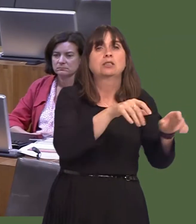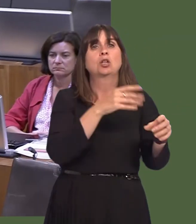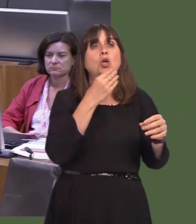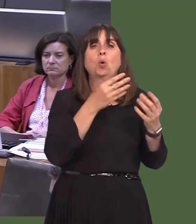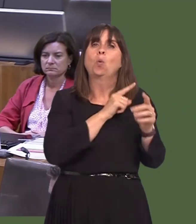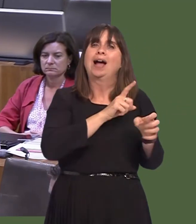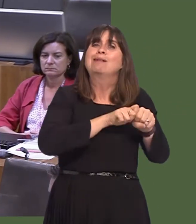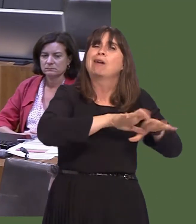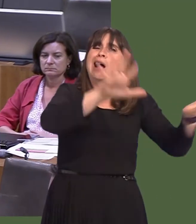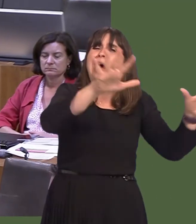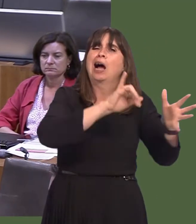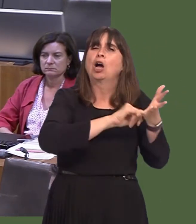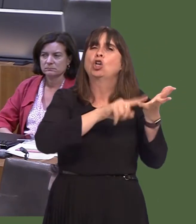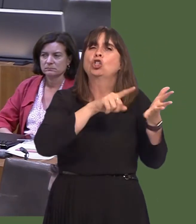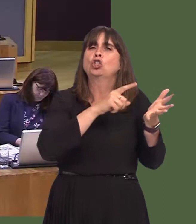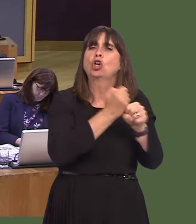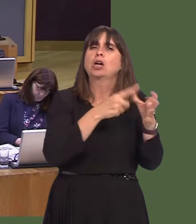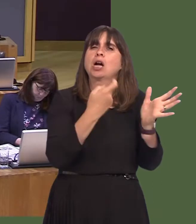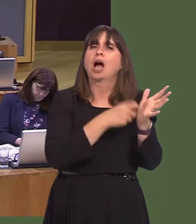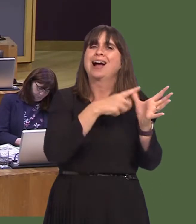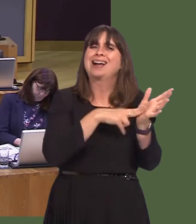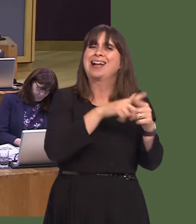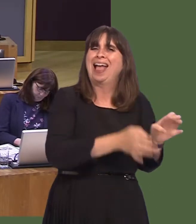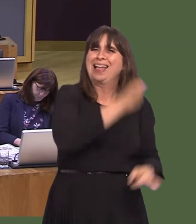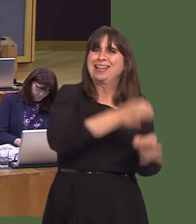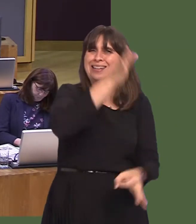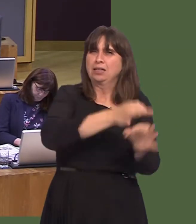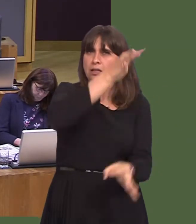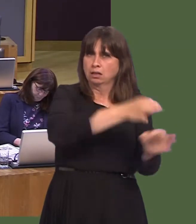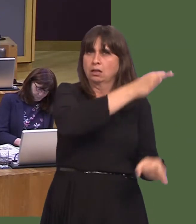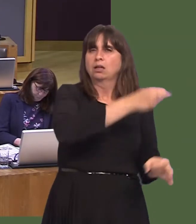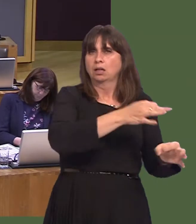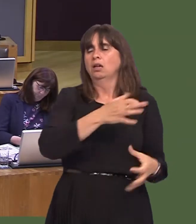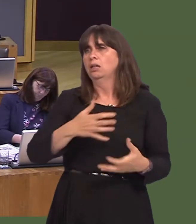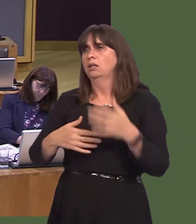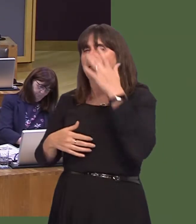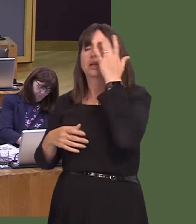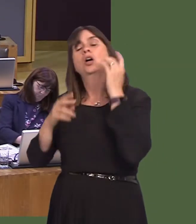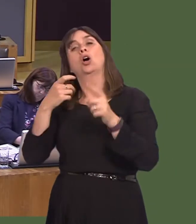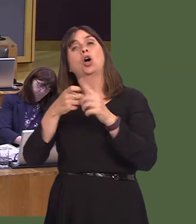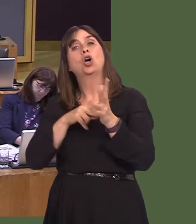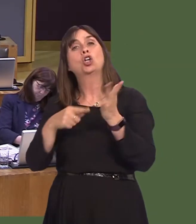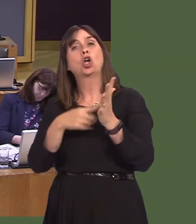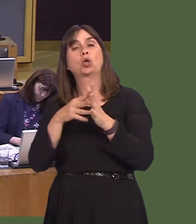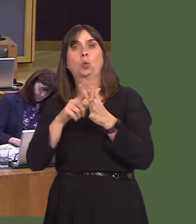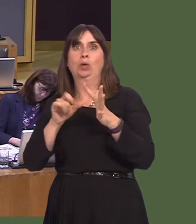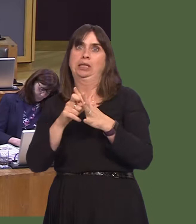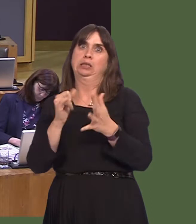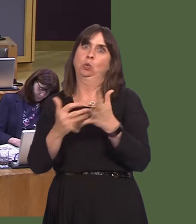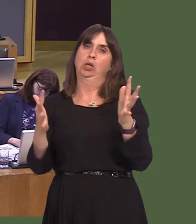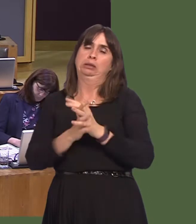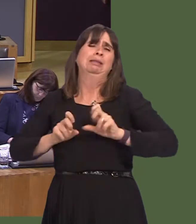that we have funded in order to get a grip to the problem. Can I thank the First Minister for that response? Knotweed is a serious problem in Swansea, especially in